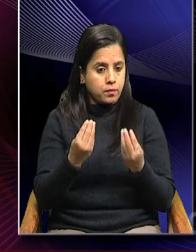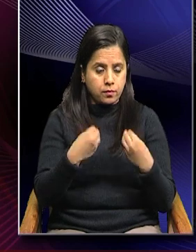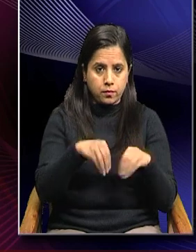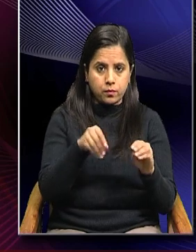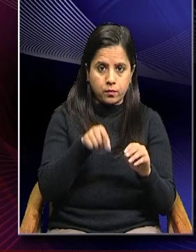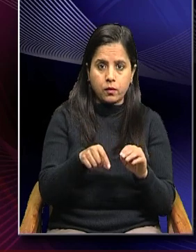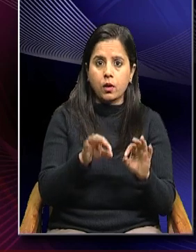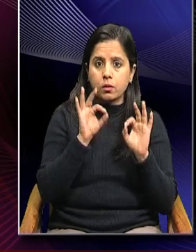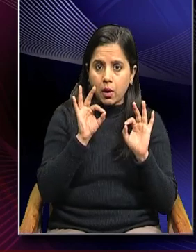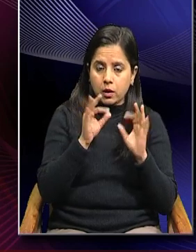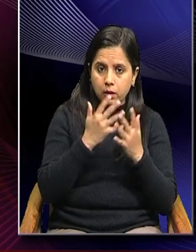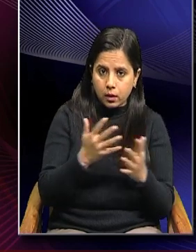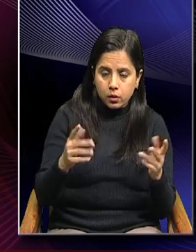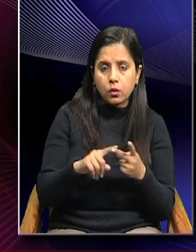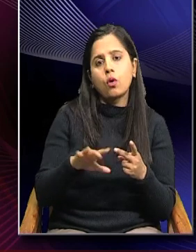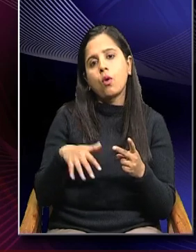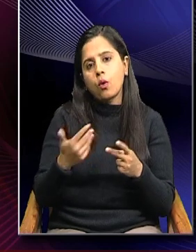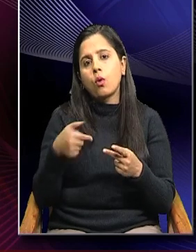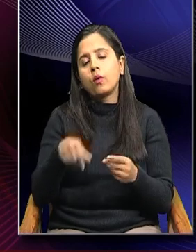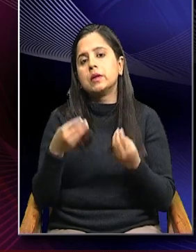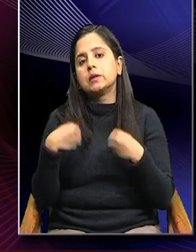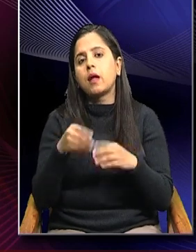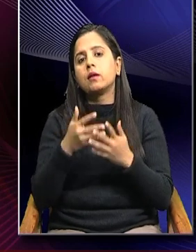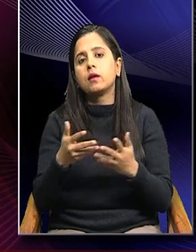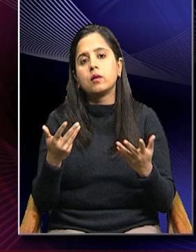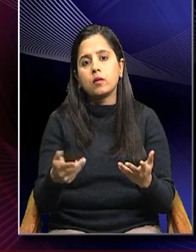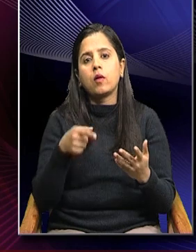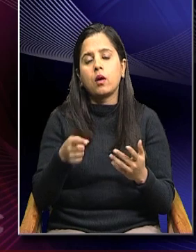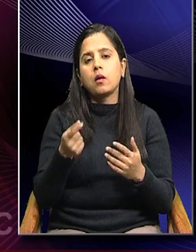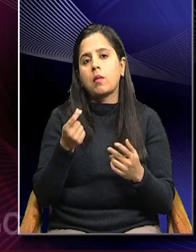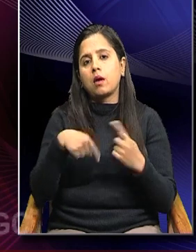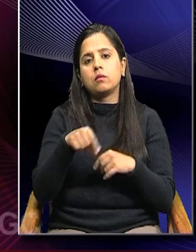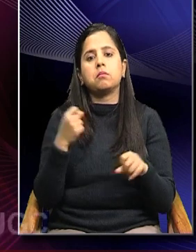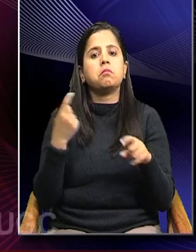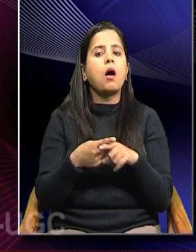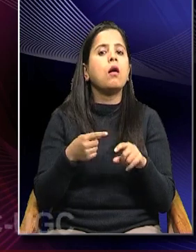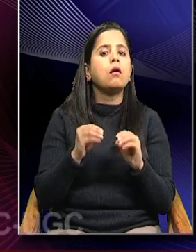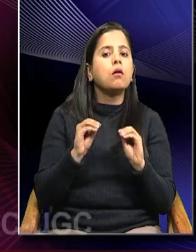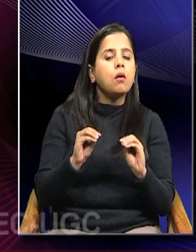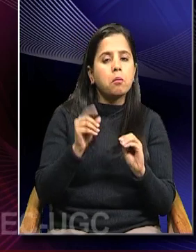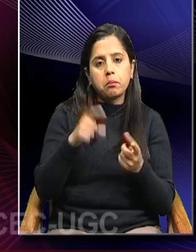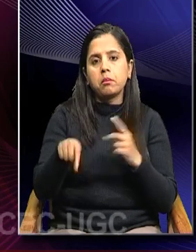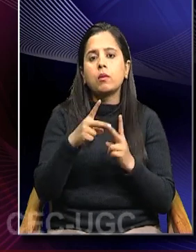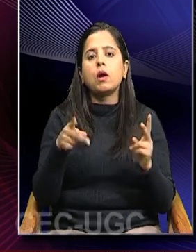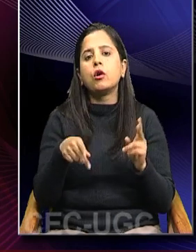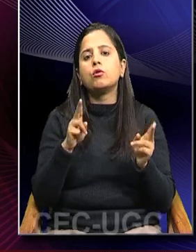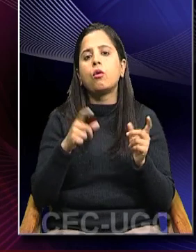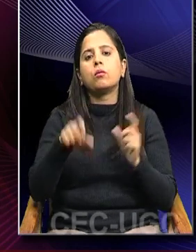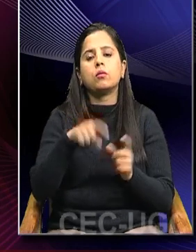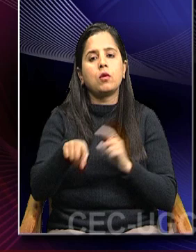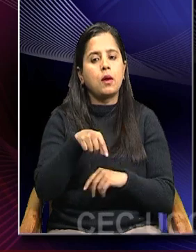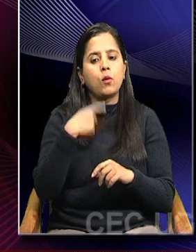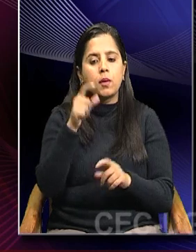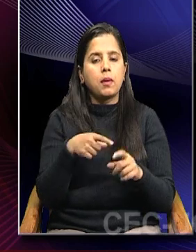premium product or I should go for selling a product which is cost effective, which is made for common man, which is made for a